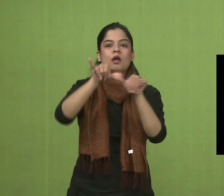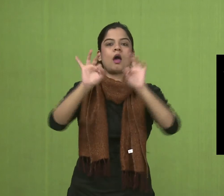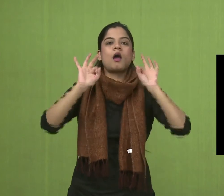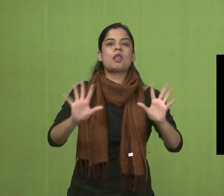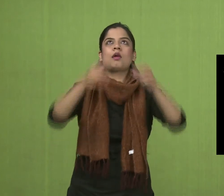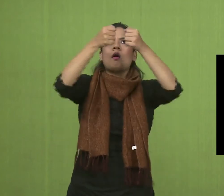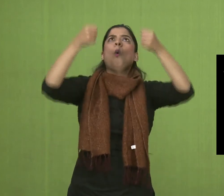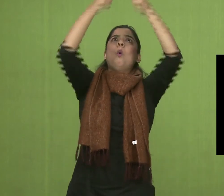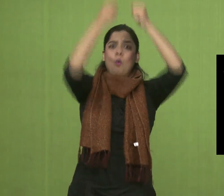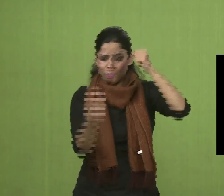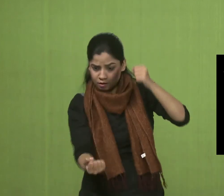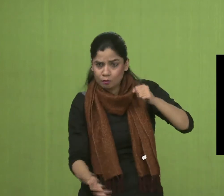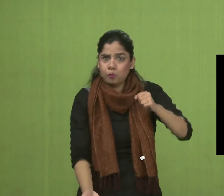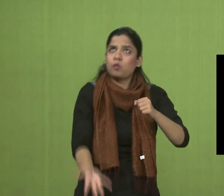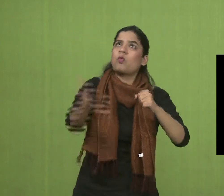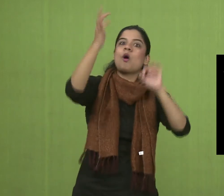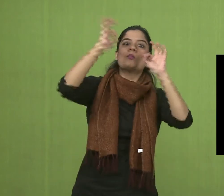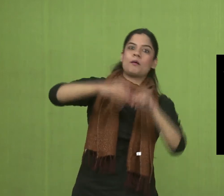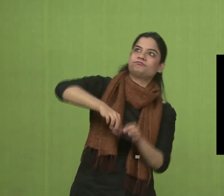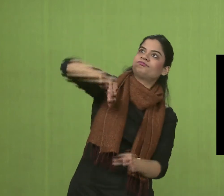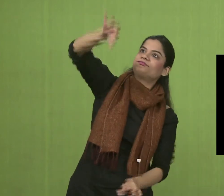And it can provide a lot of storage space.